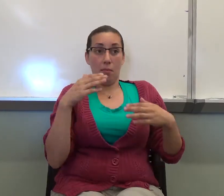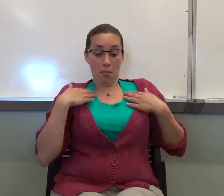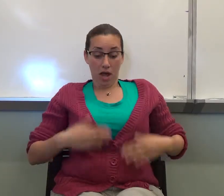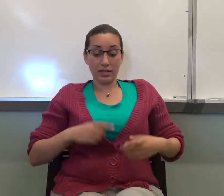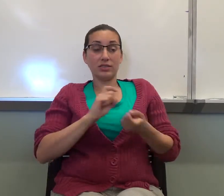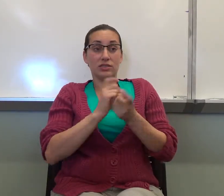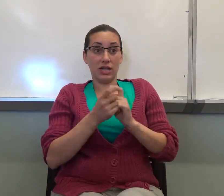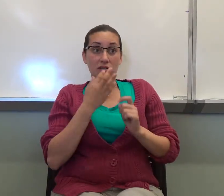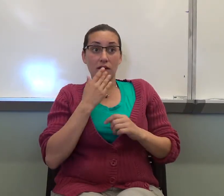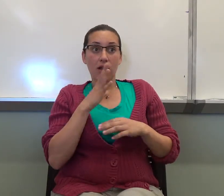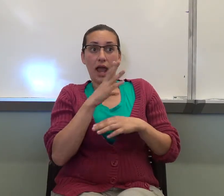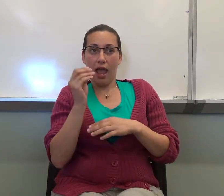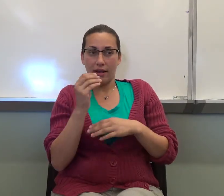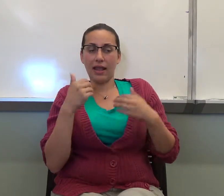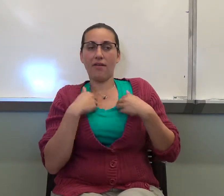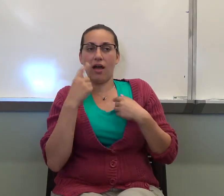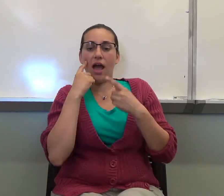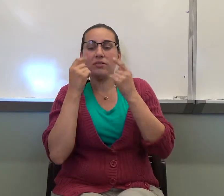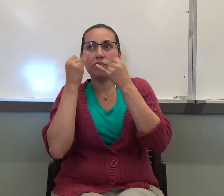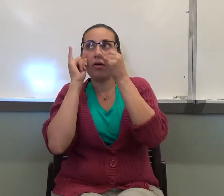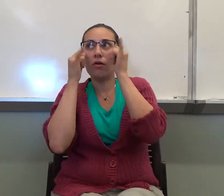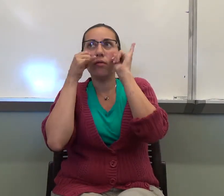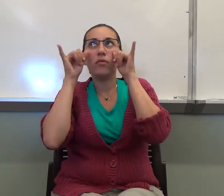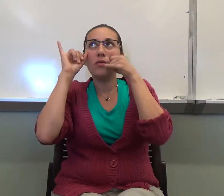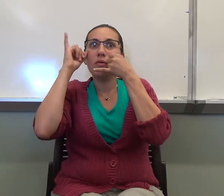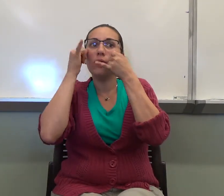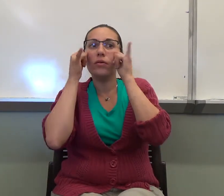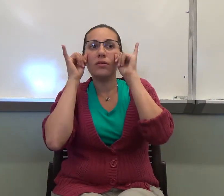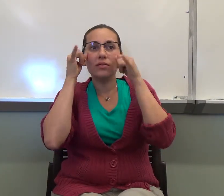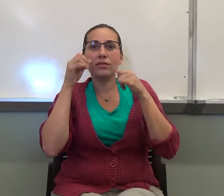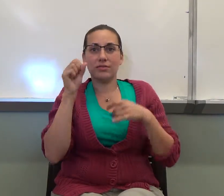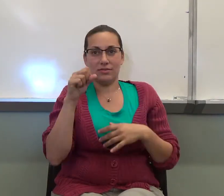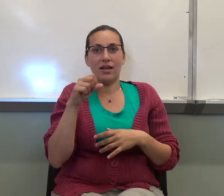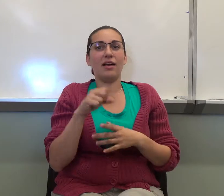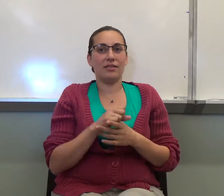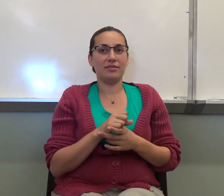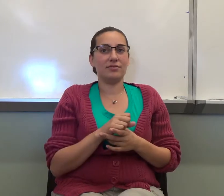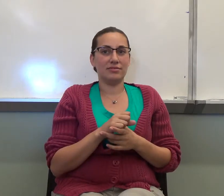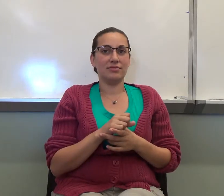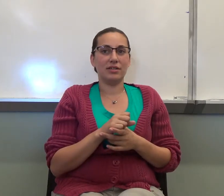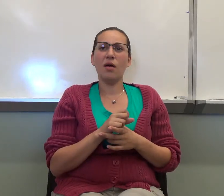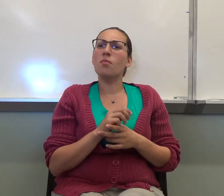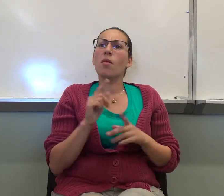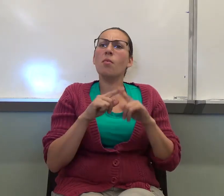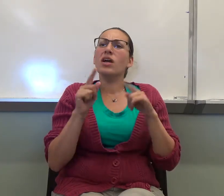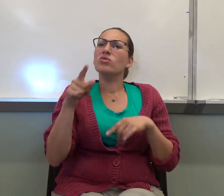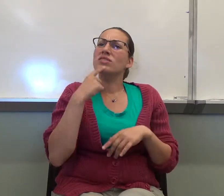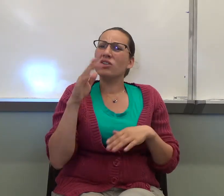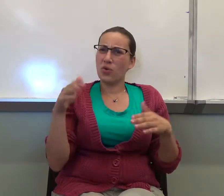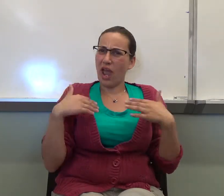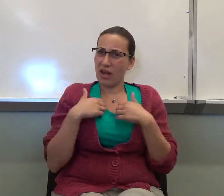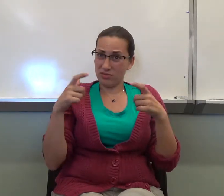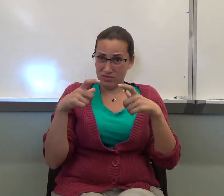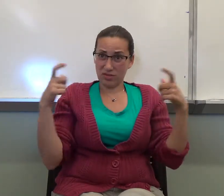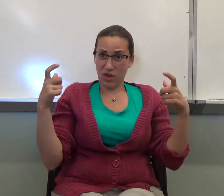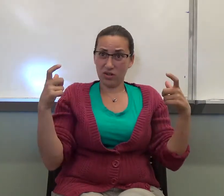All right, that's distributable. One of the most important tools. Remember, we're in the area now where we're simplifying